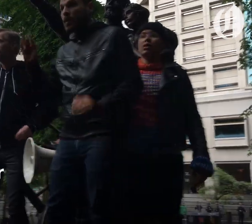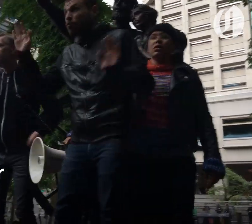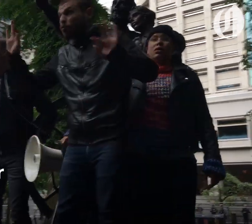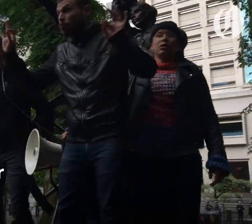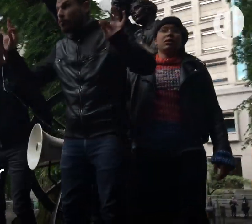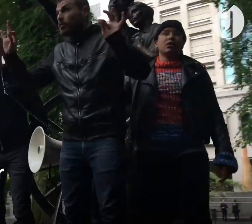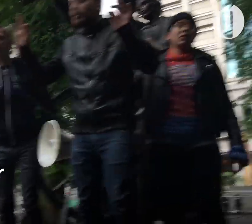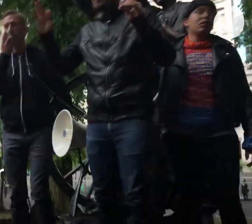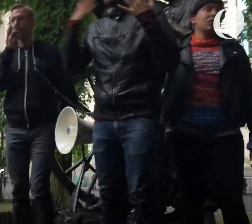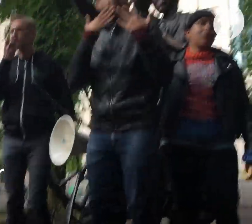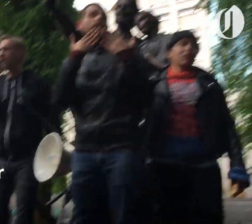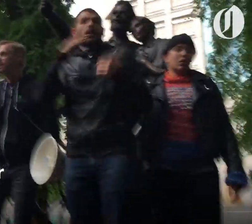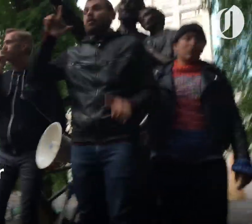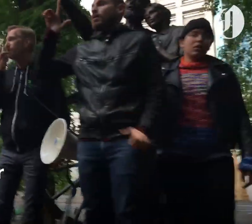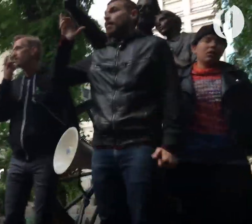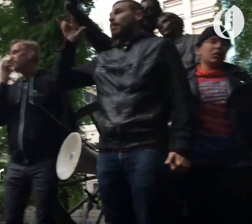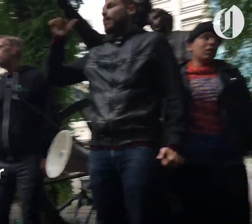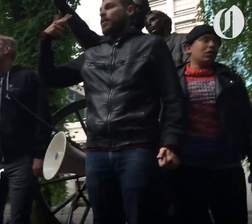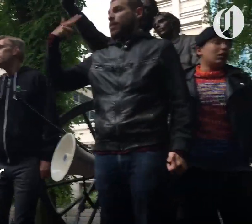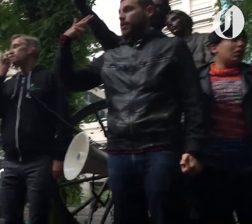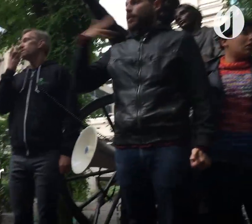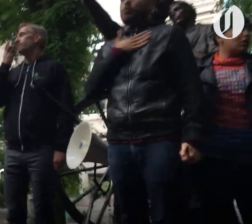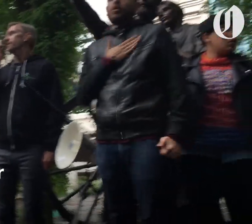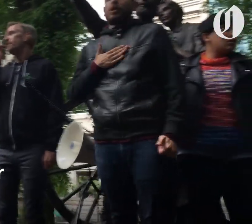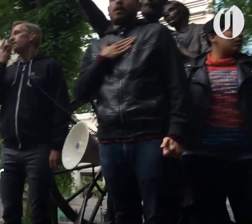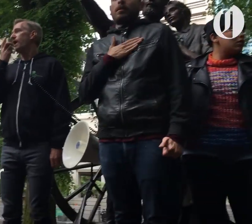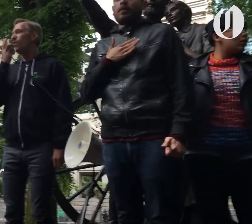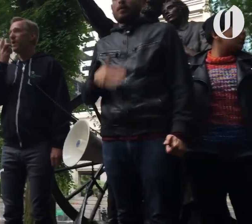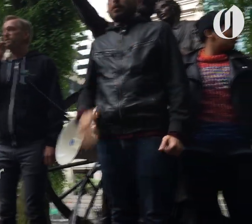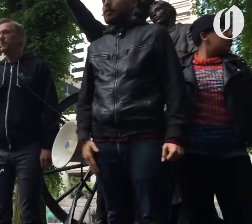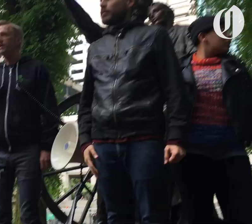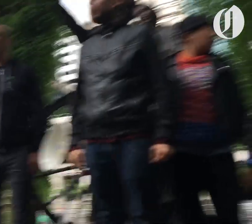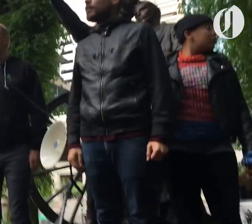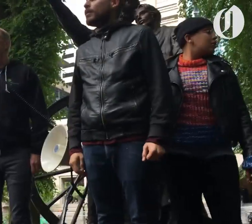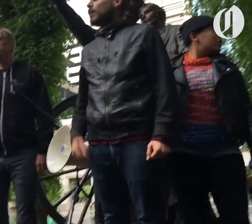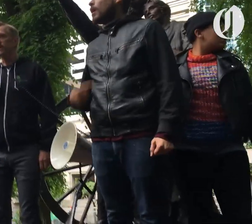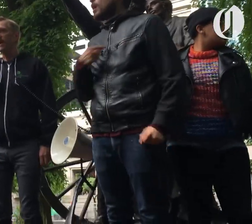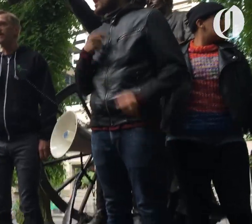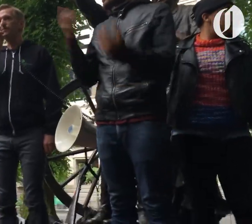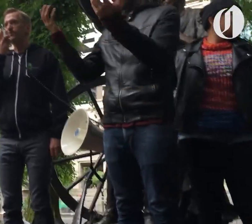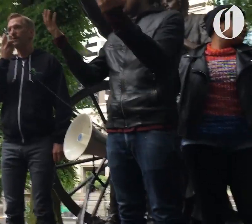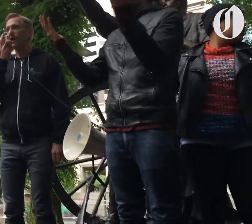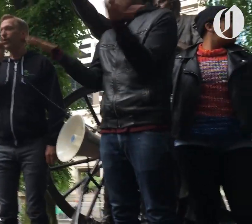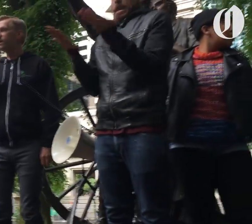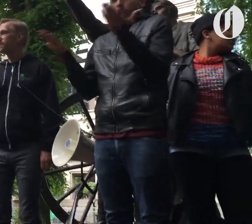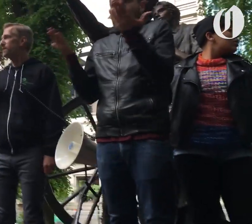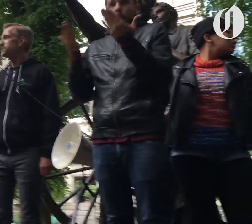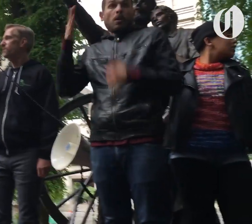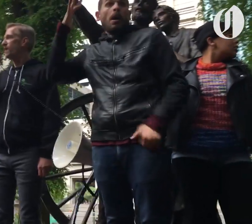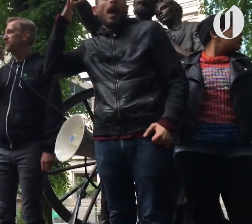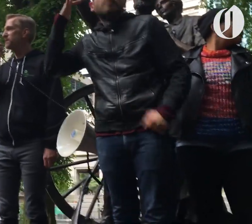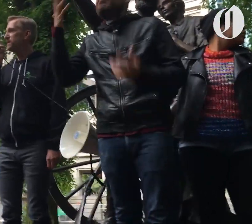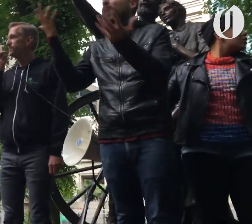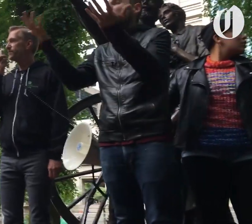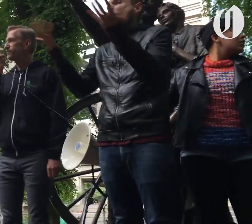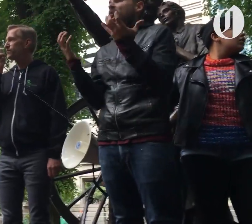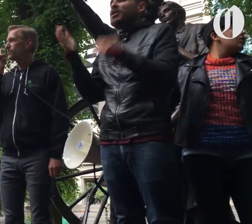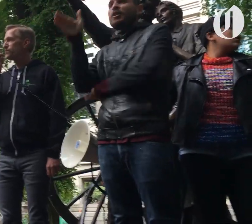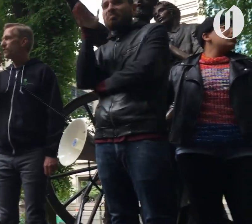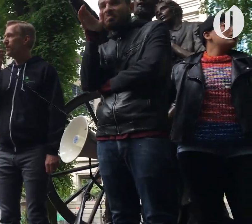Hello? Thank you, Lilith. I appreciate it. I wanted to be here tonight. I wanted to hear